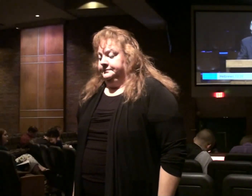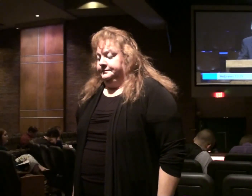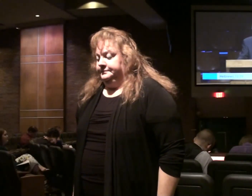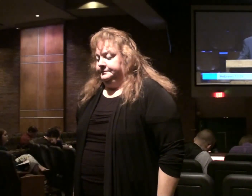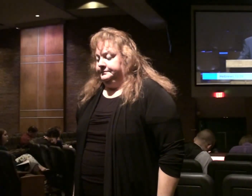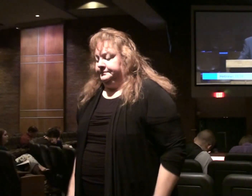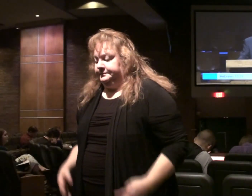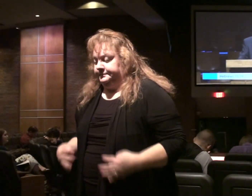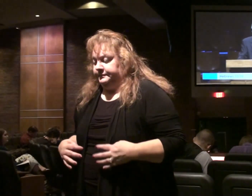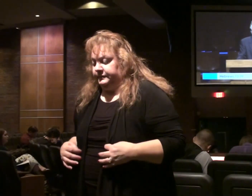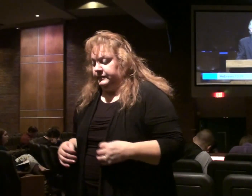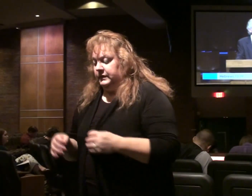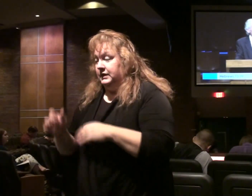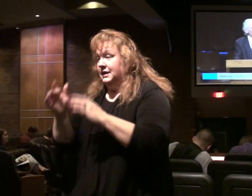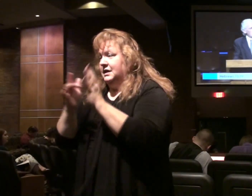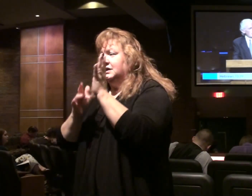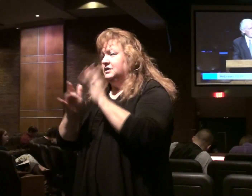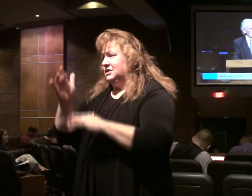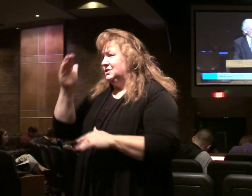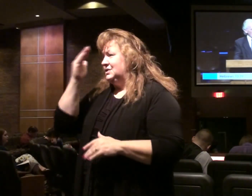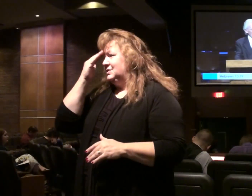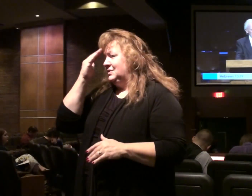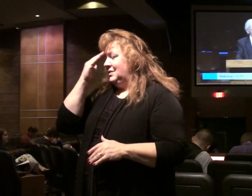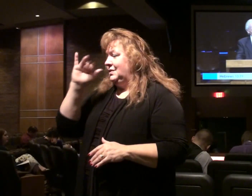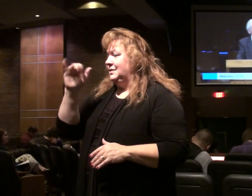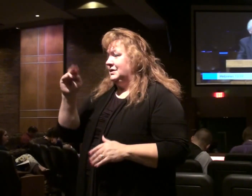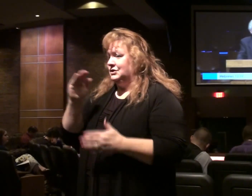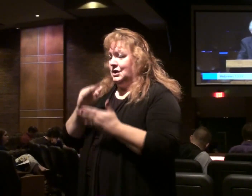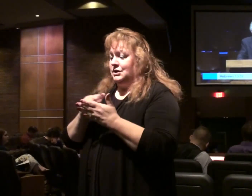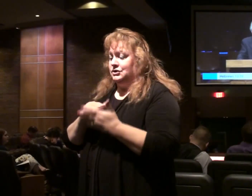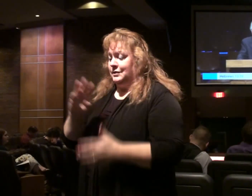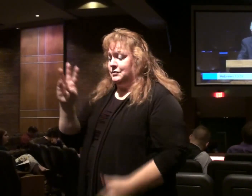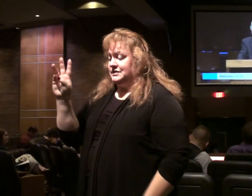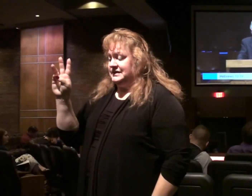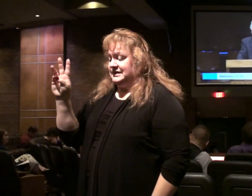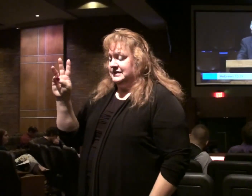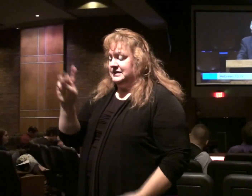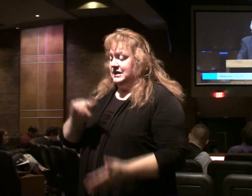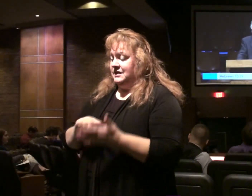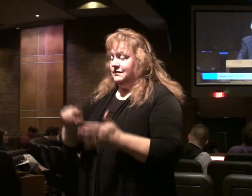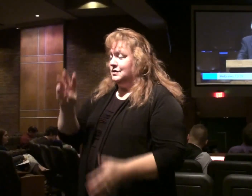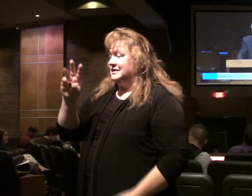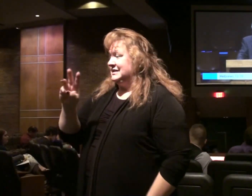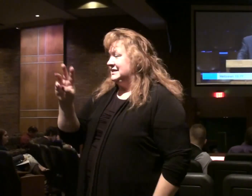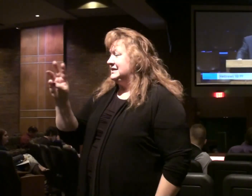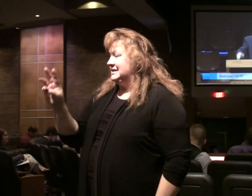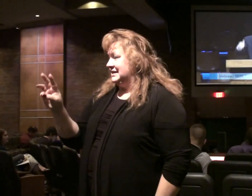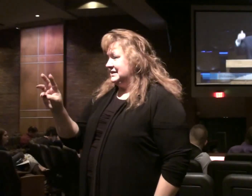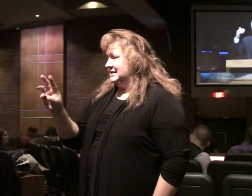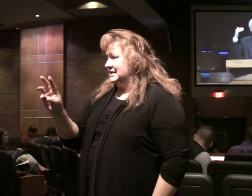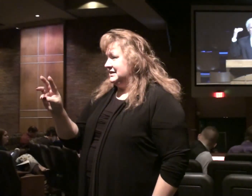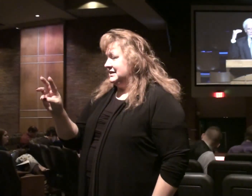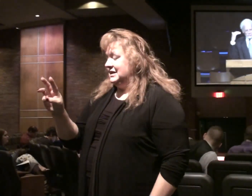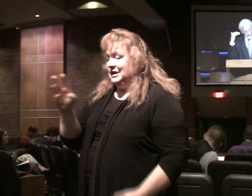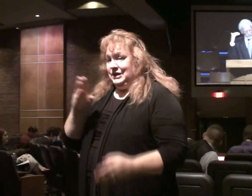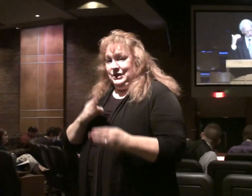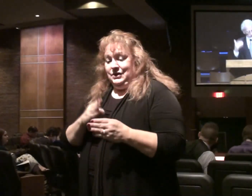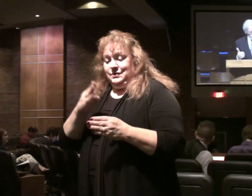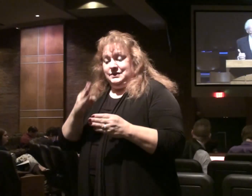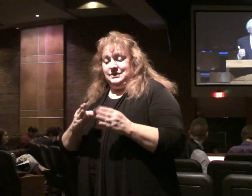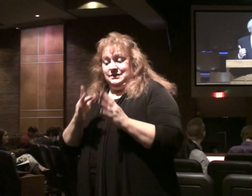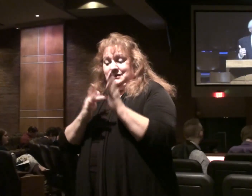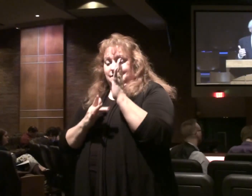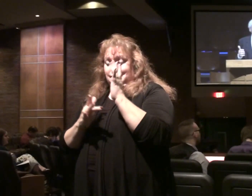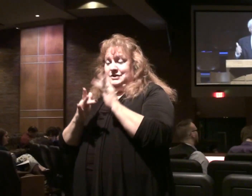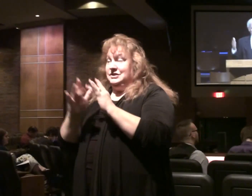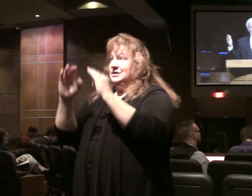Christ knew those would go against him. In John chapter 6, we won't turn there, verse 66, we are told as a result of what Christ